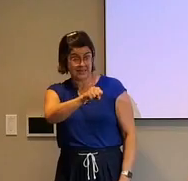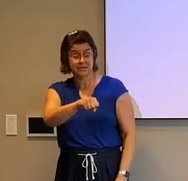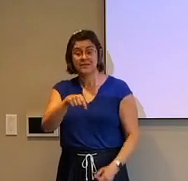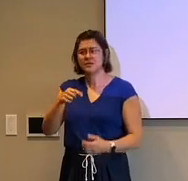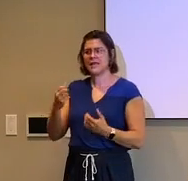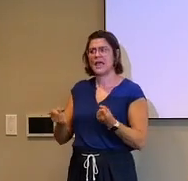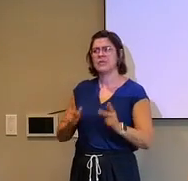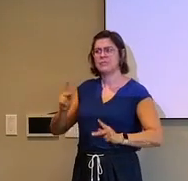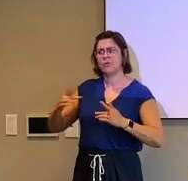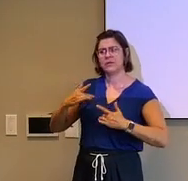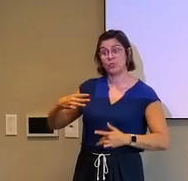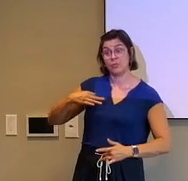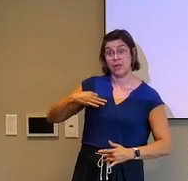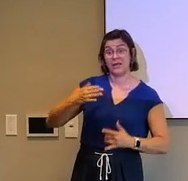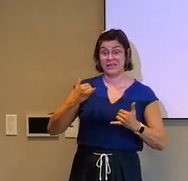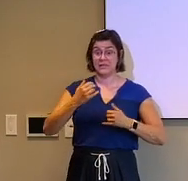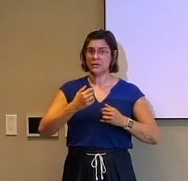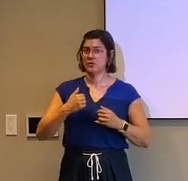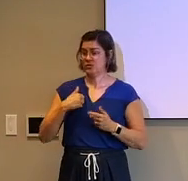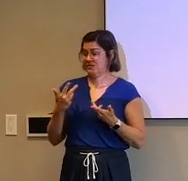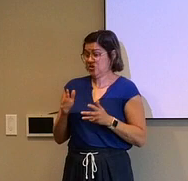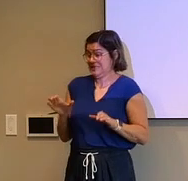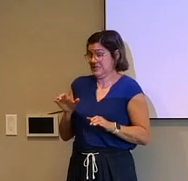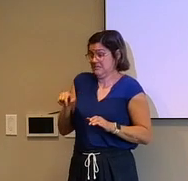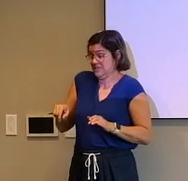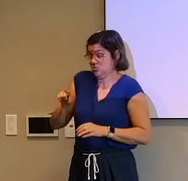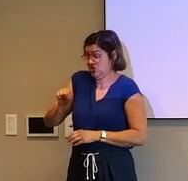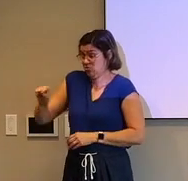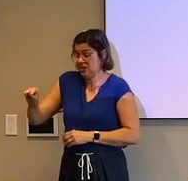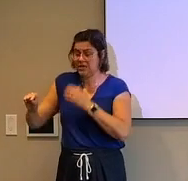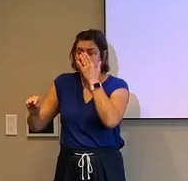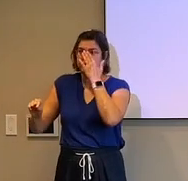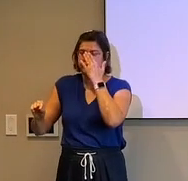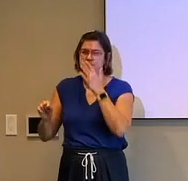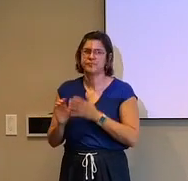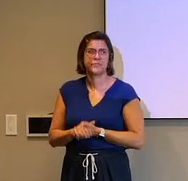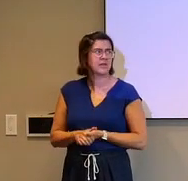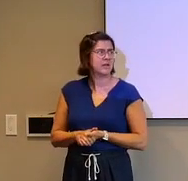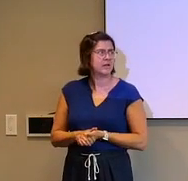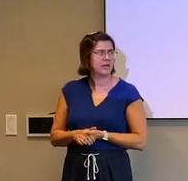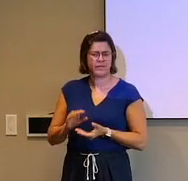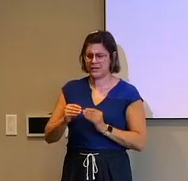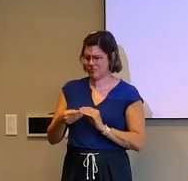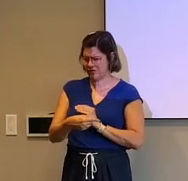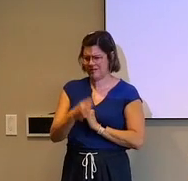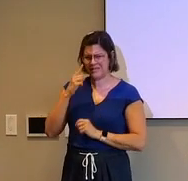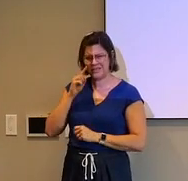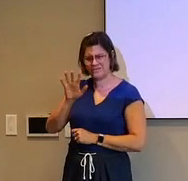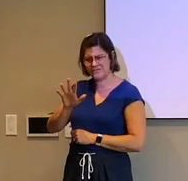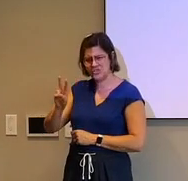this year we actually expanded the program. We did this in 2020 and we only, the number's on here,